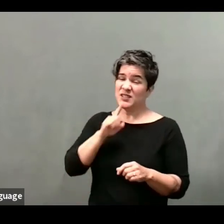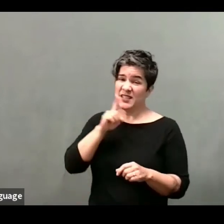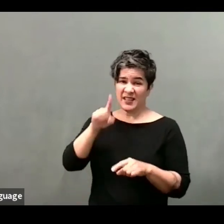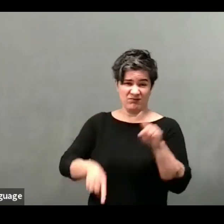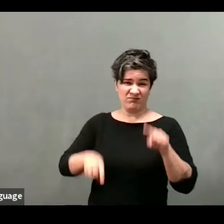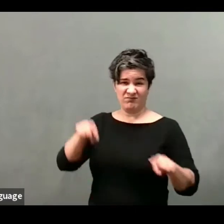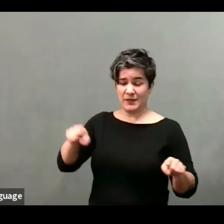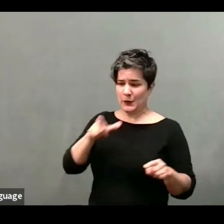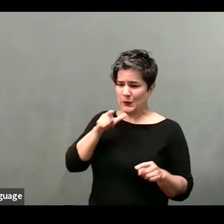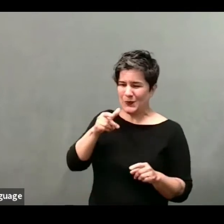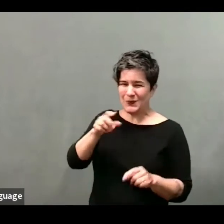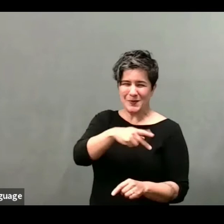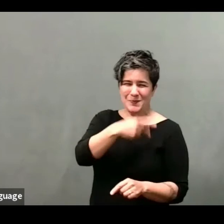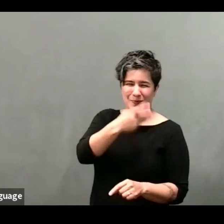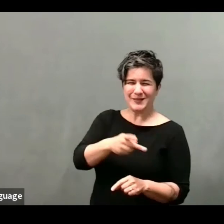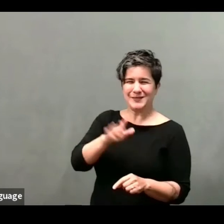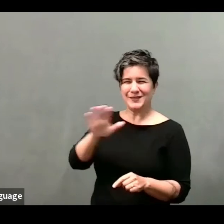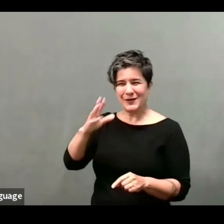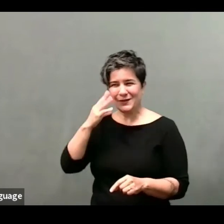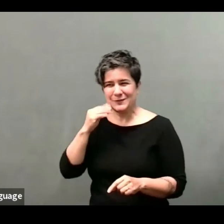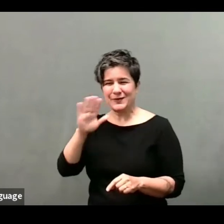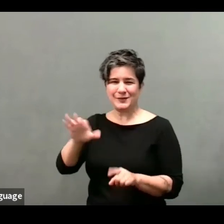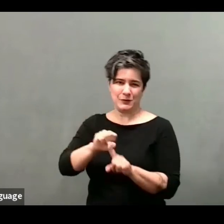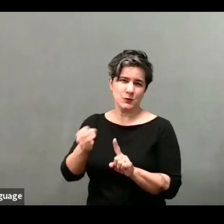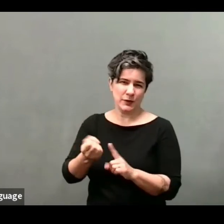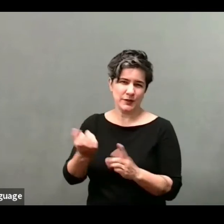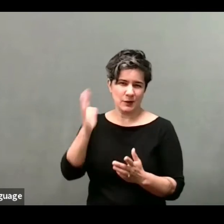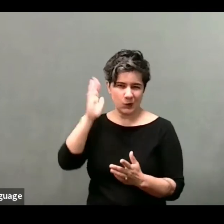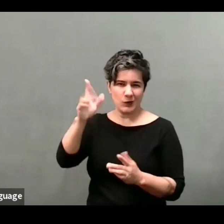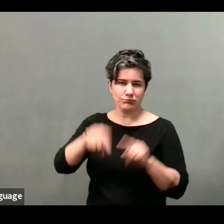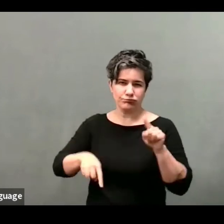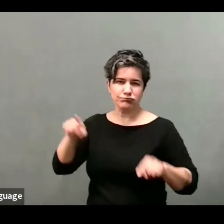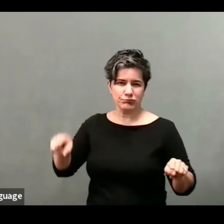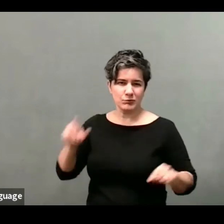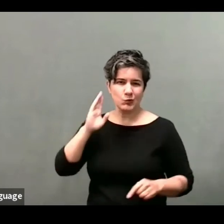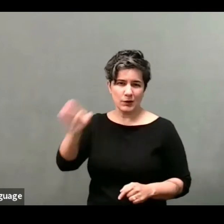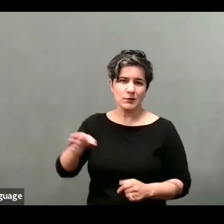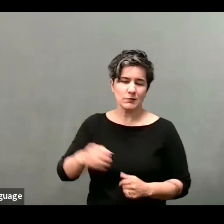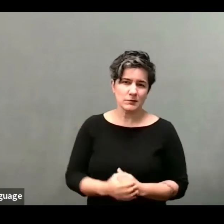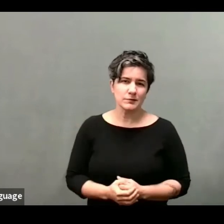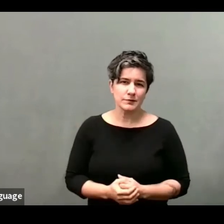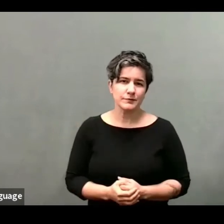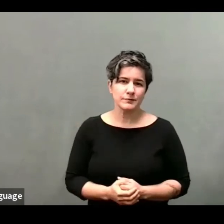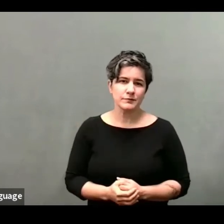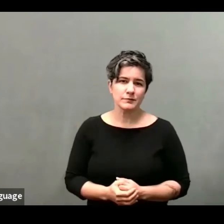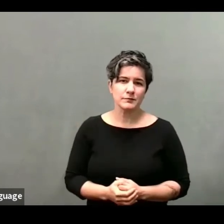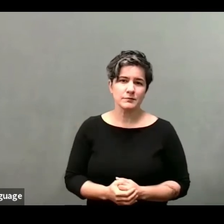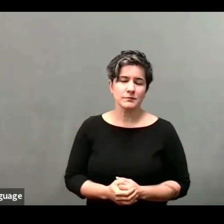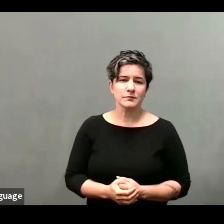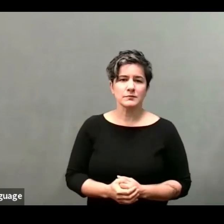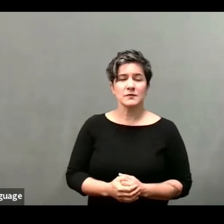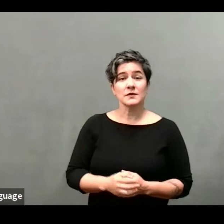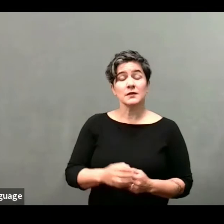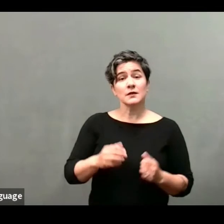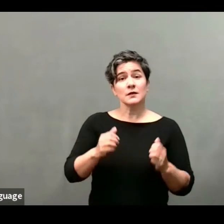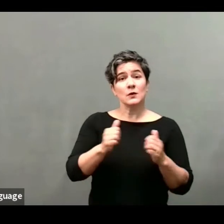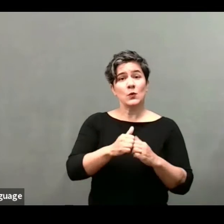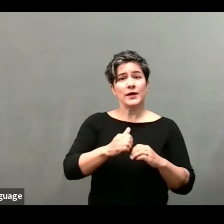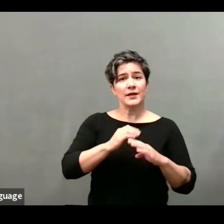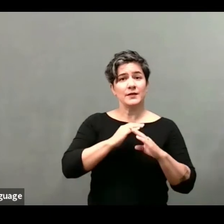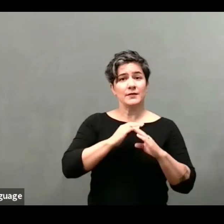patient and the individual circumstance. With the prophylactic or